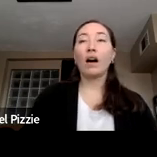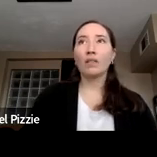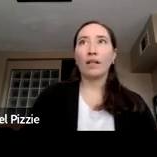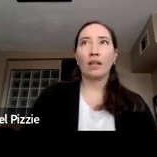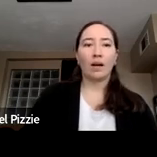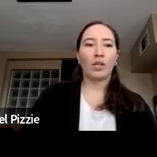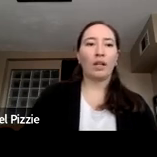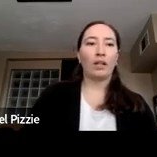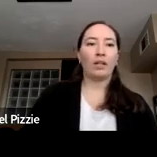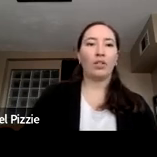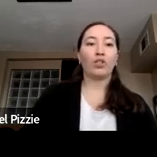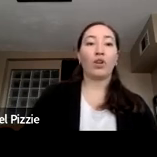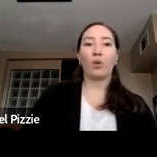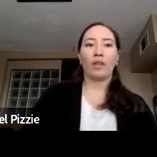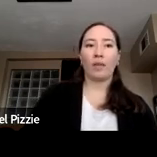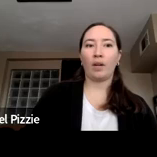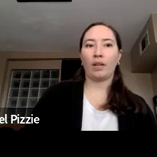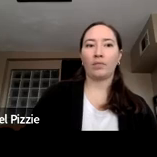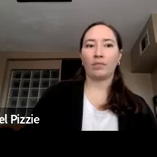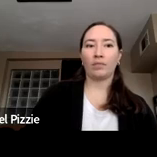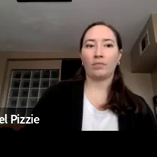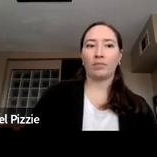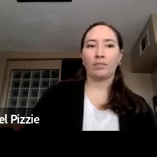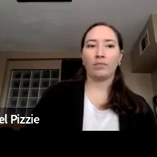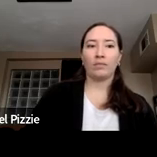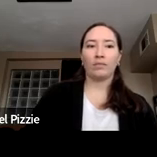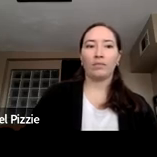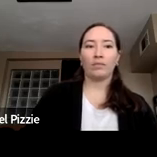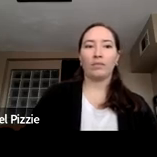And it also has an option to show the timer.